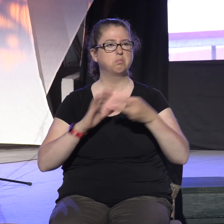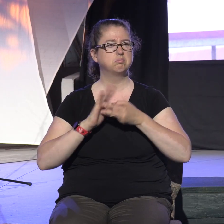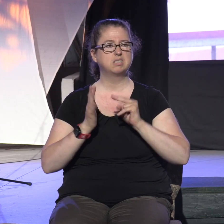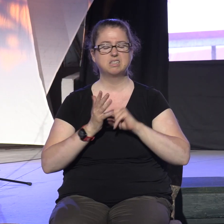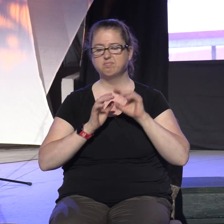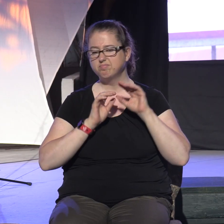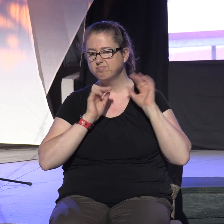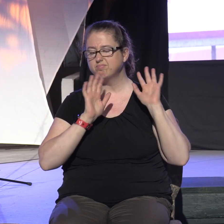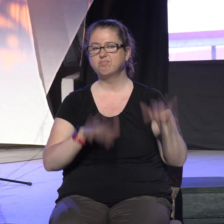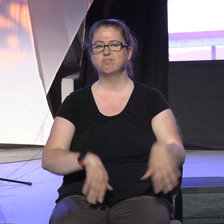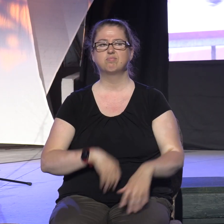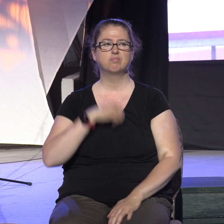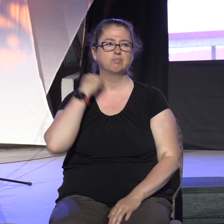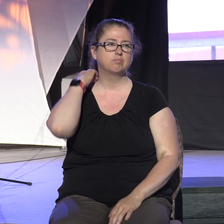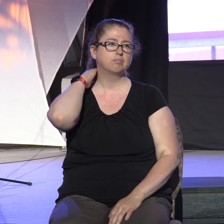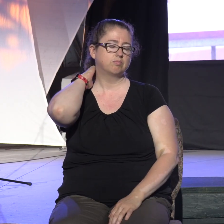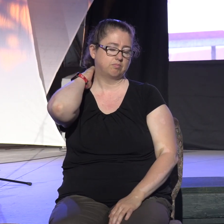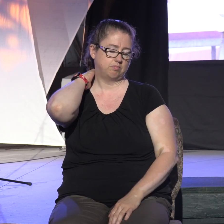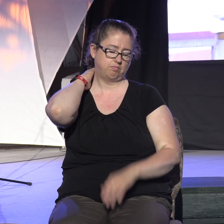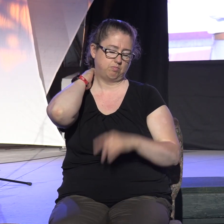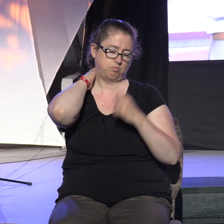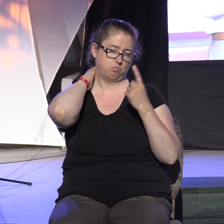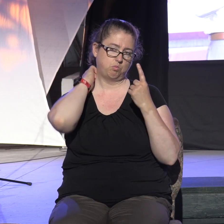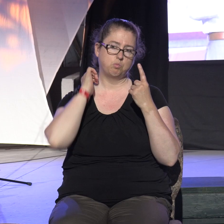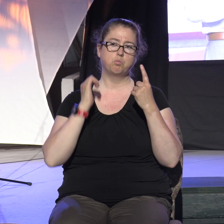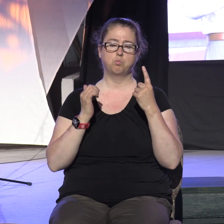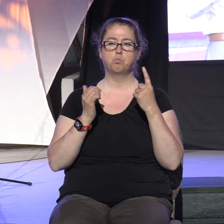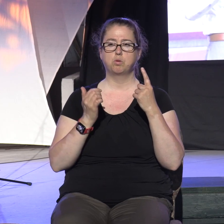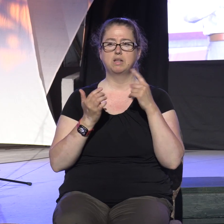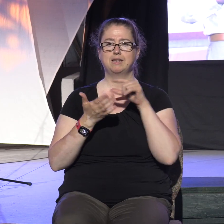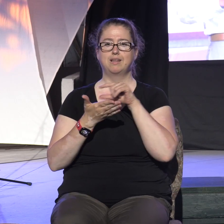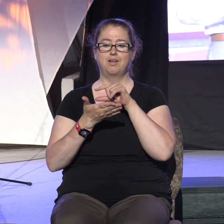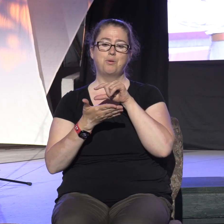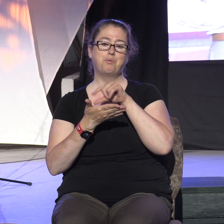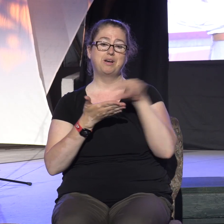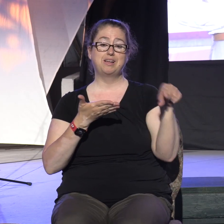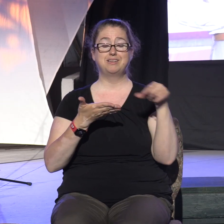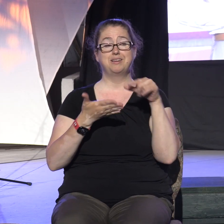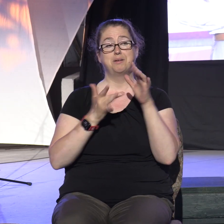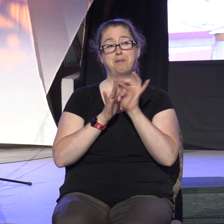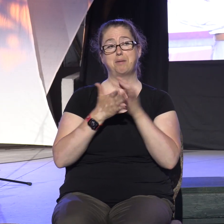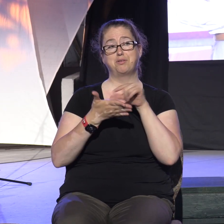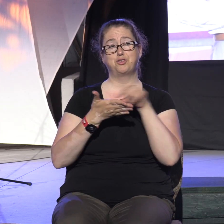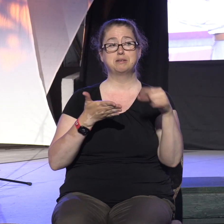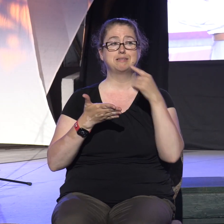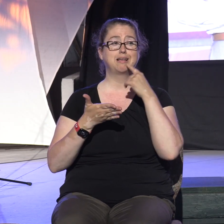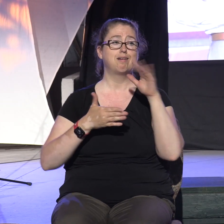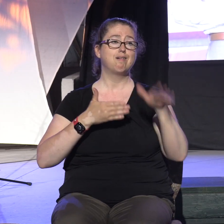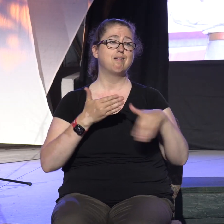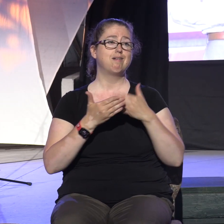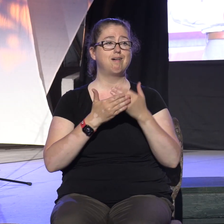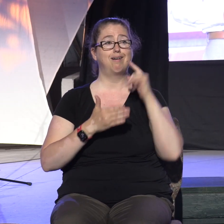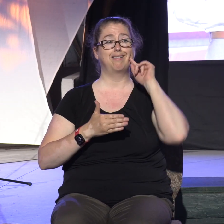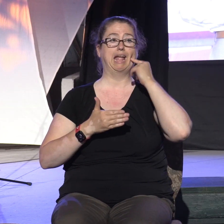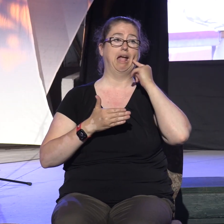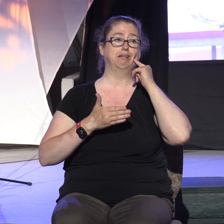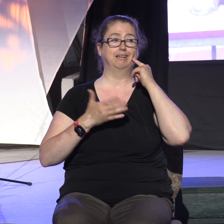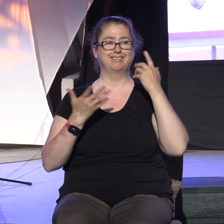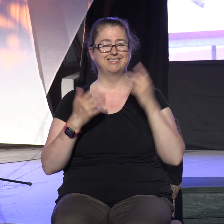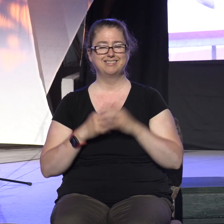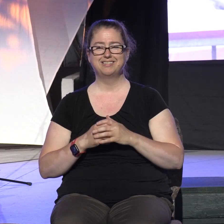Some years ago, I received a phone call from a gentleman I had never met, and he introduced himself and said, I heard from a friend